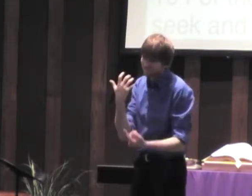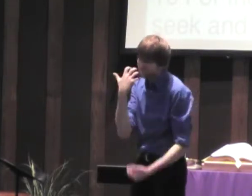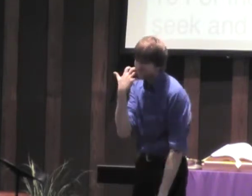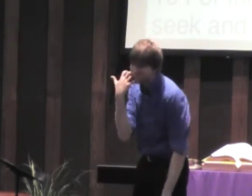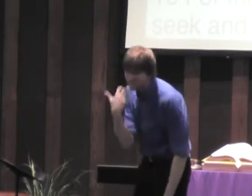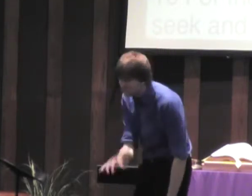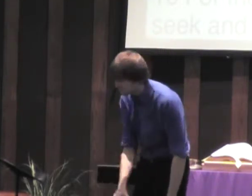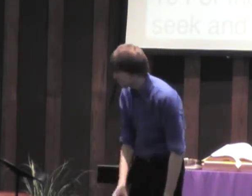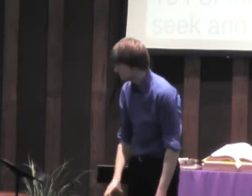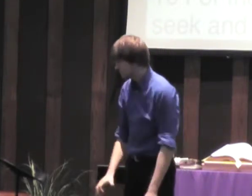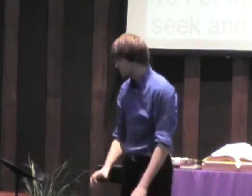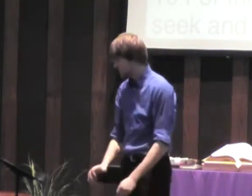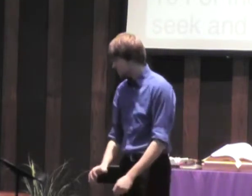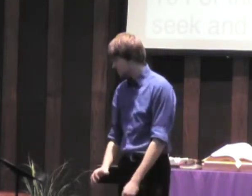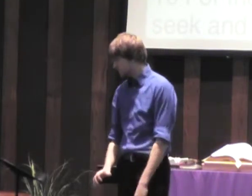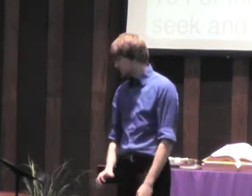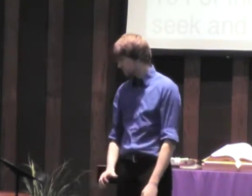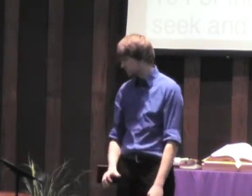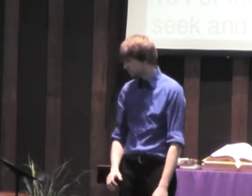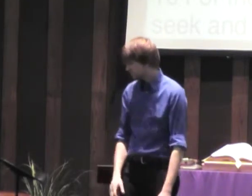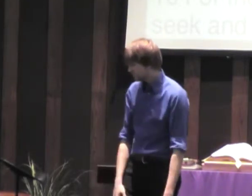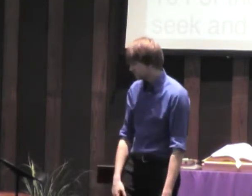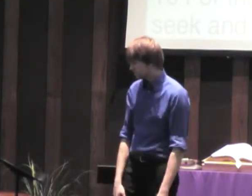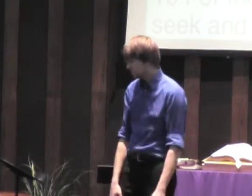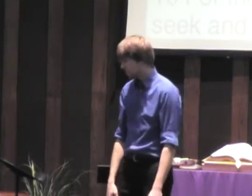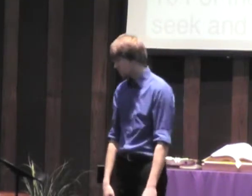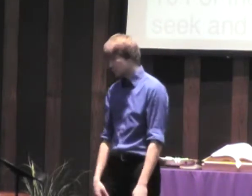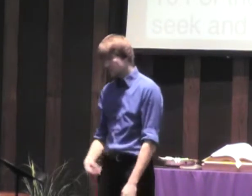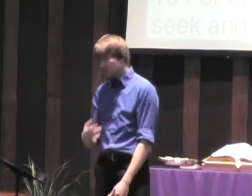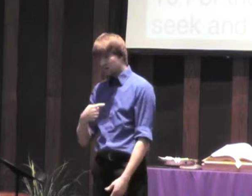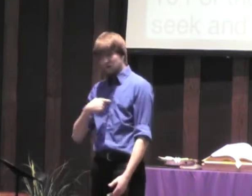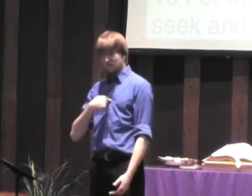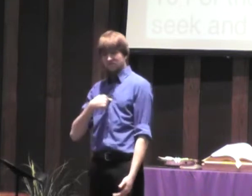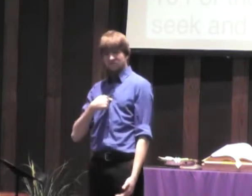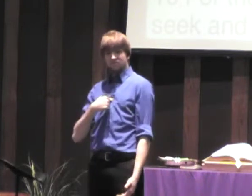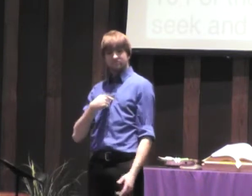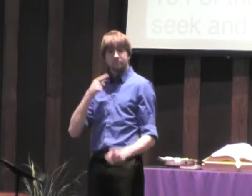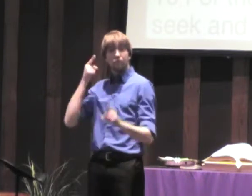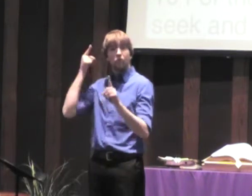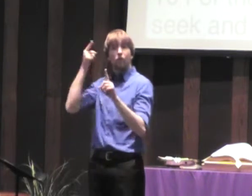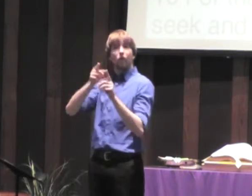stop cheating people like I have been.